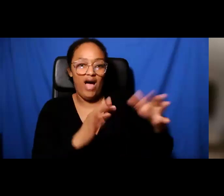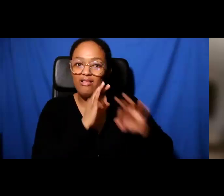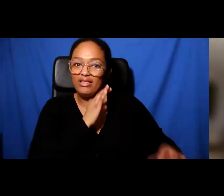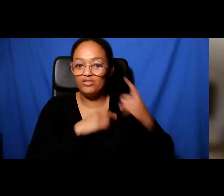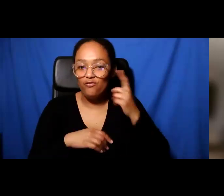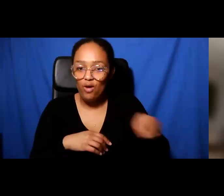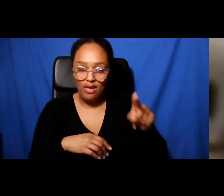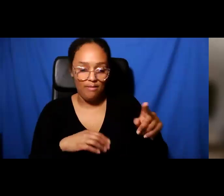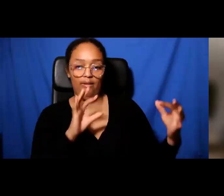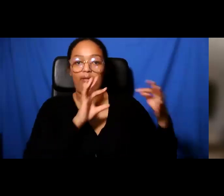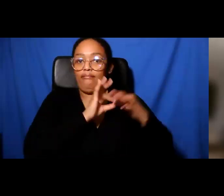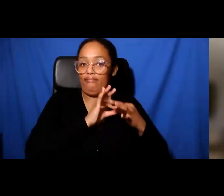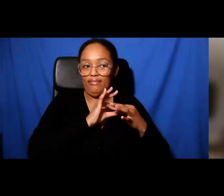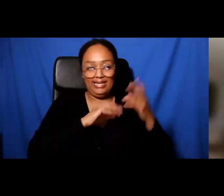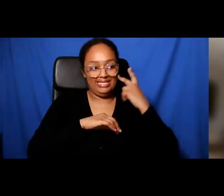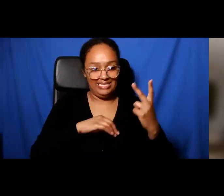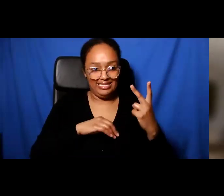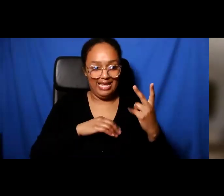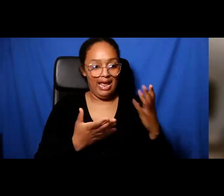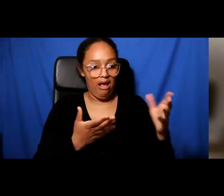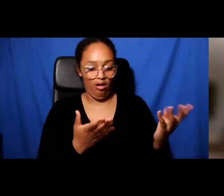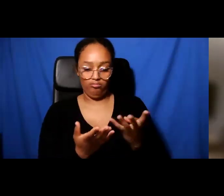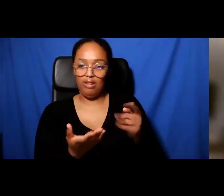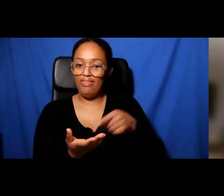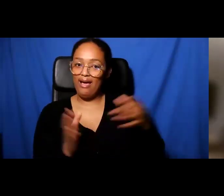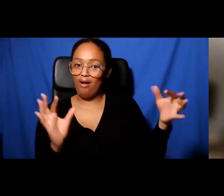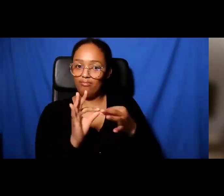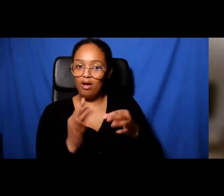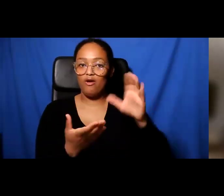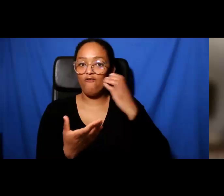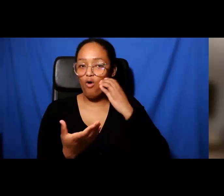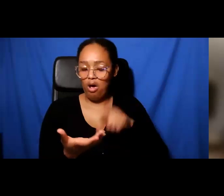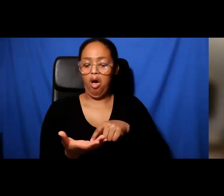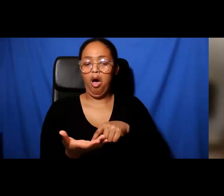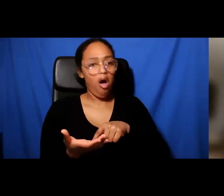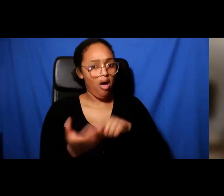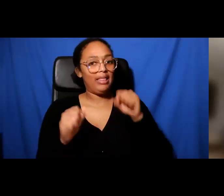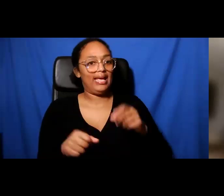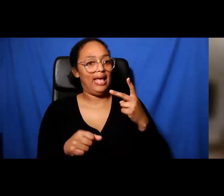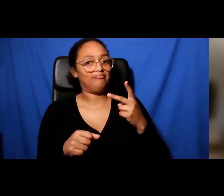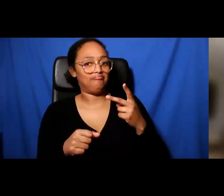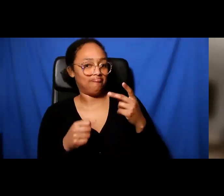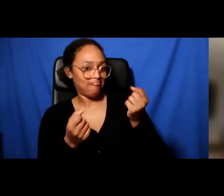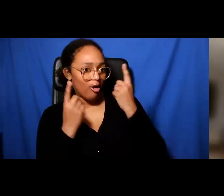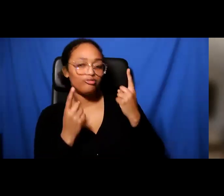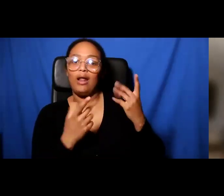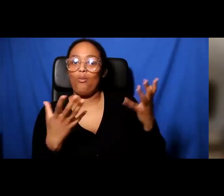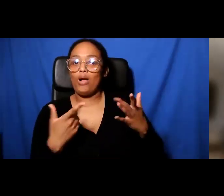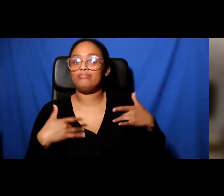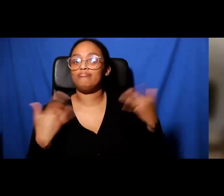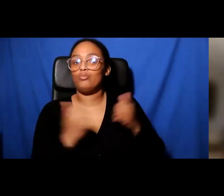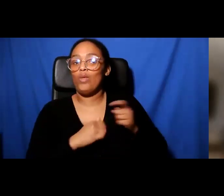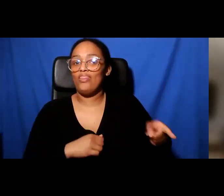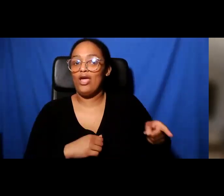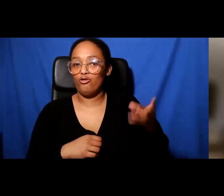in, and now they believe. They see that their dog may be hot, their dog may be under stress, whatever it may be, but they see